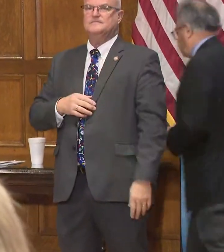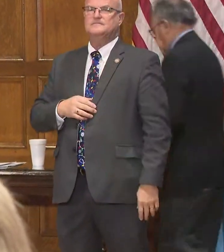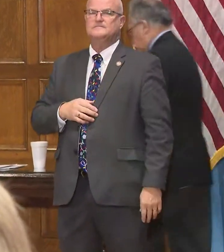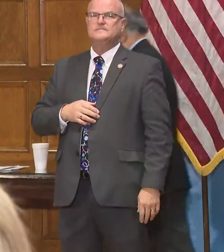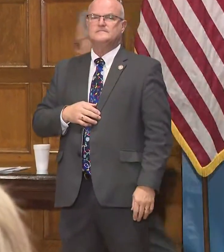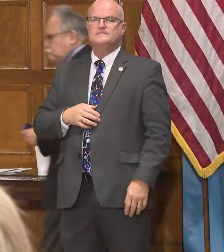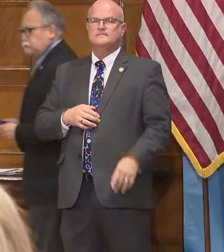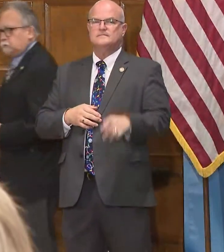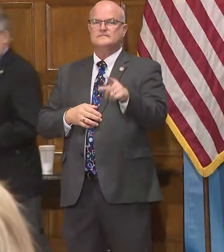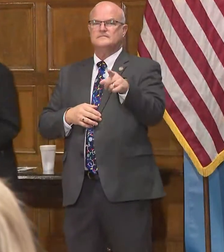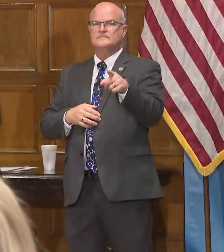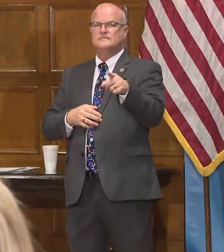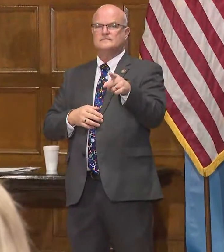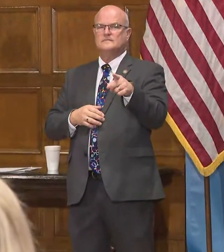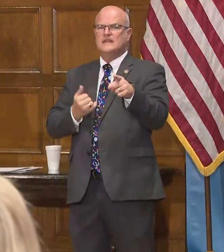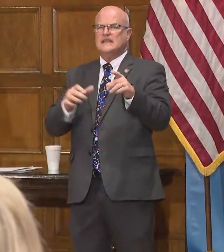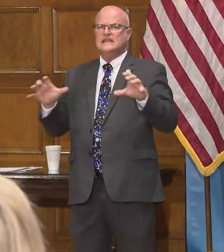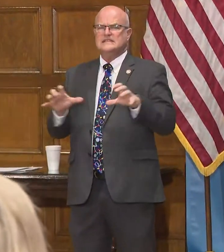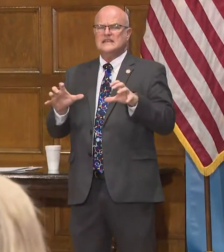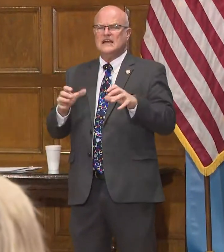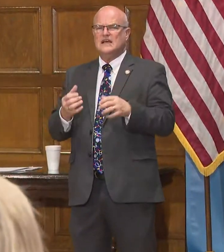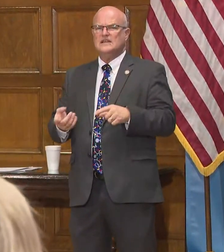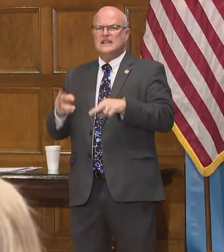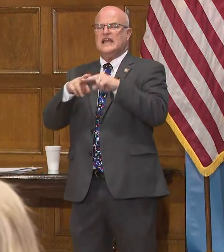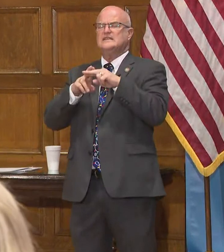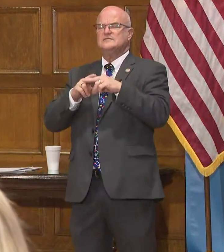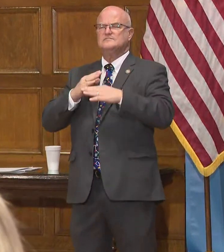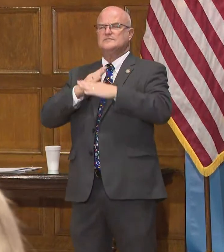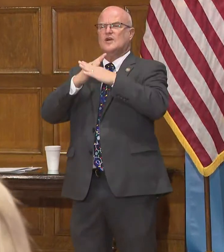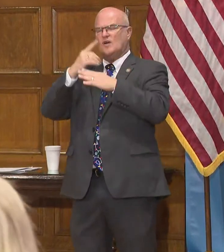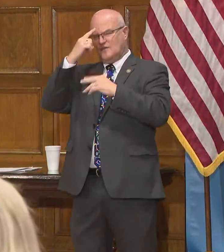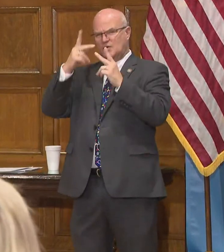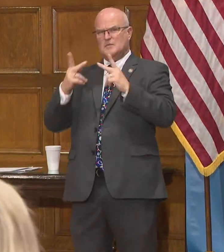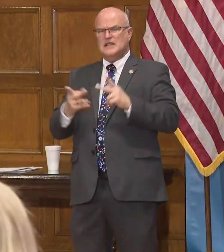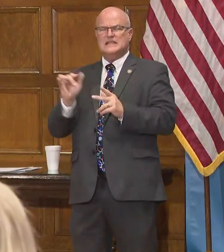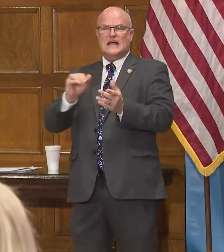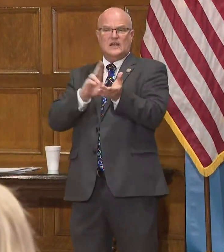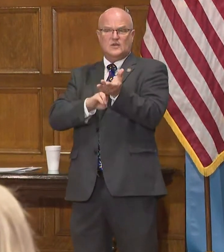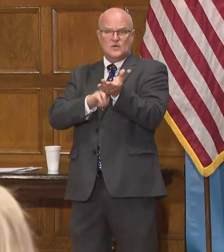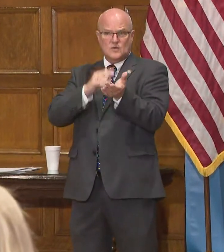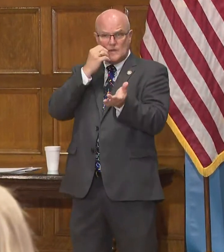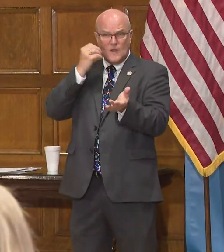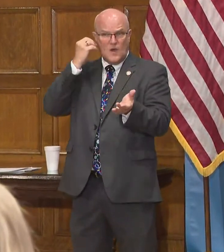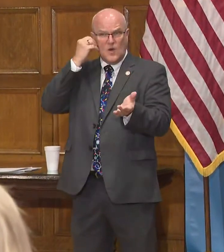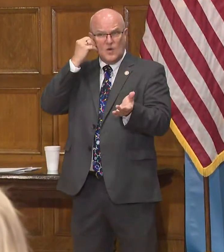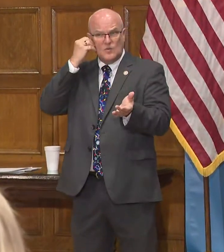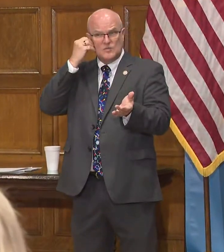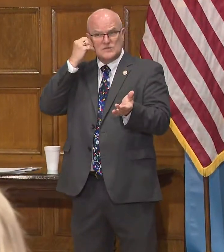Is there anything being done or any extra precautions for places like nursing homes